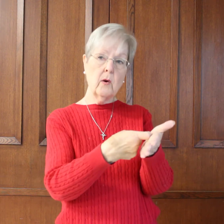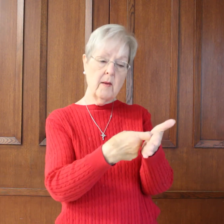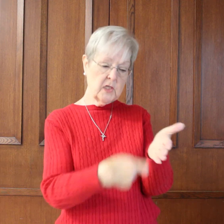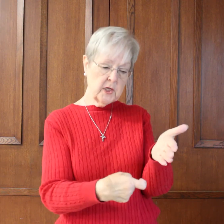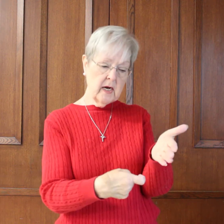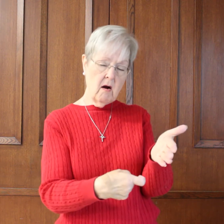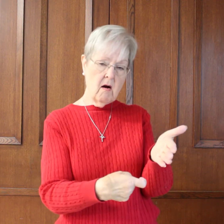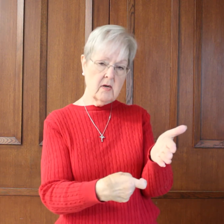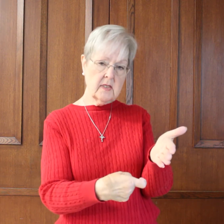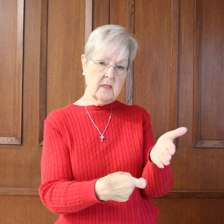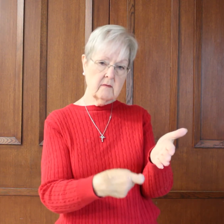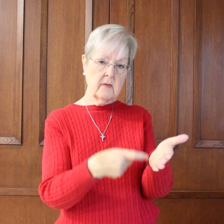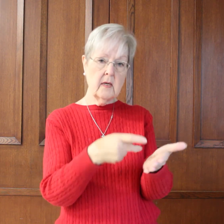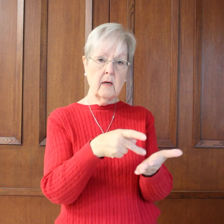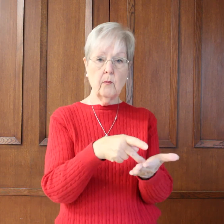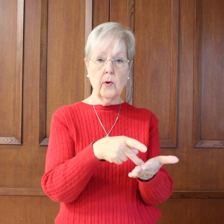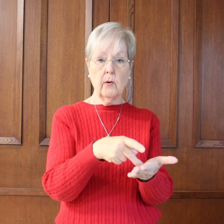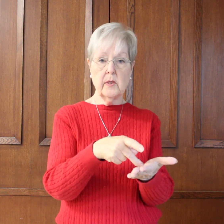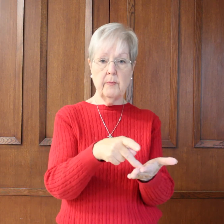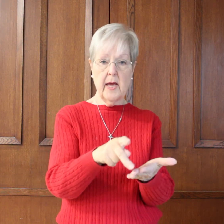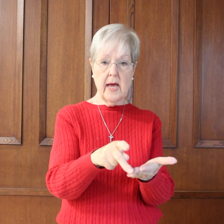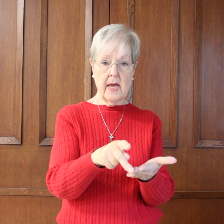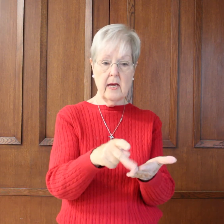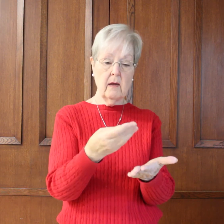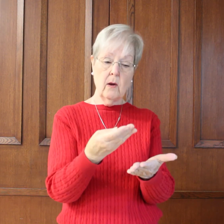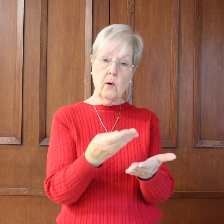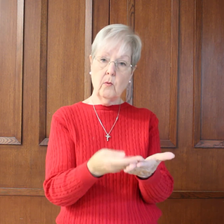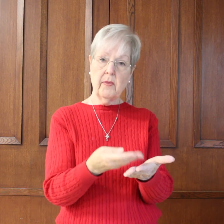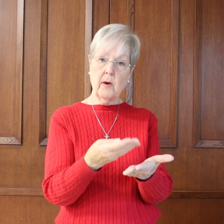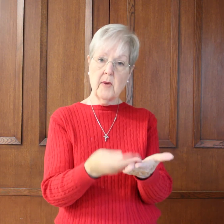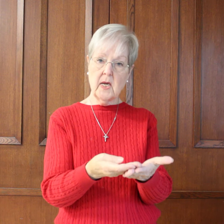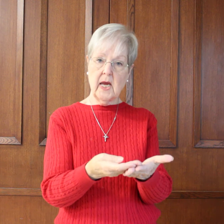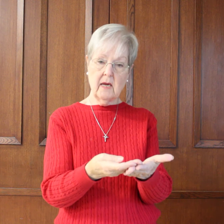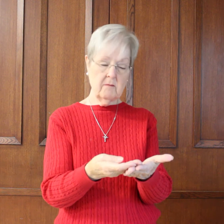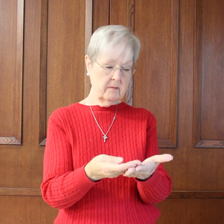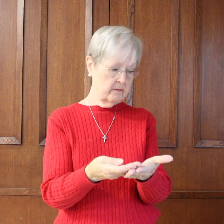how much it costs. And we're going to pay with our money.